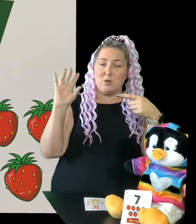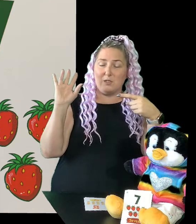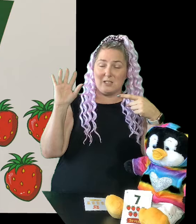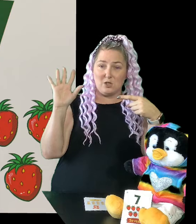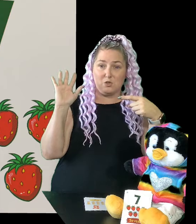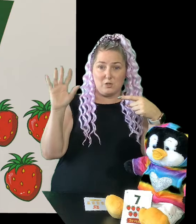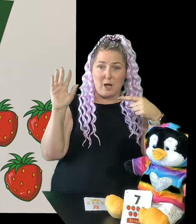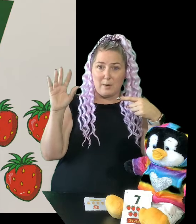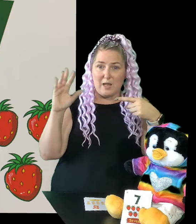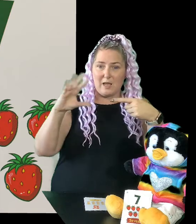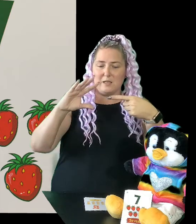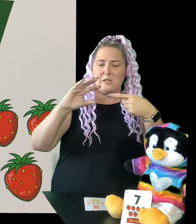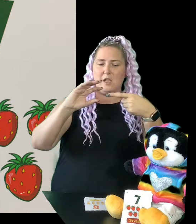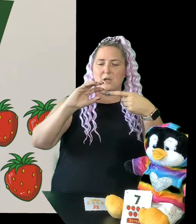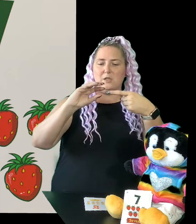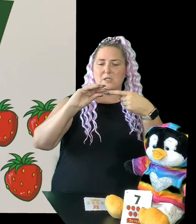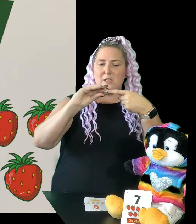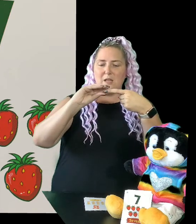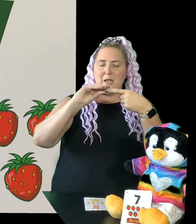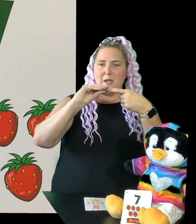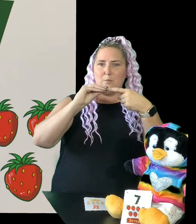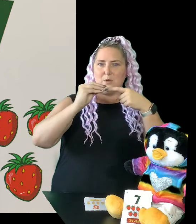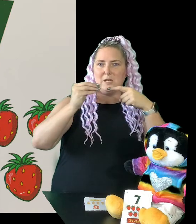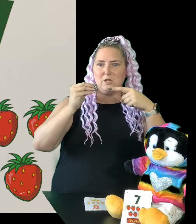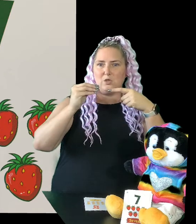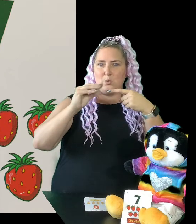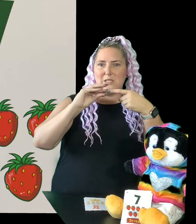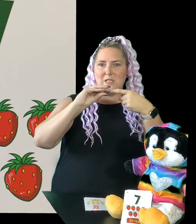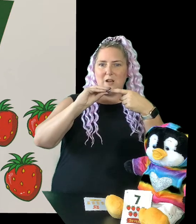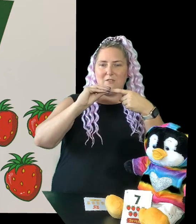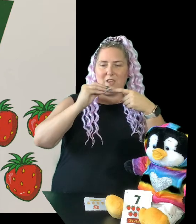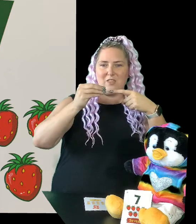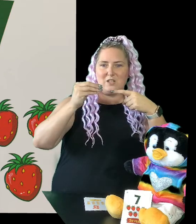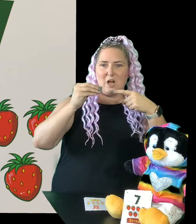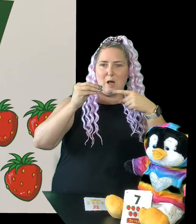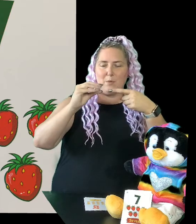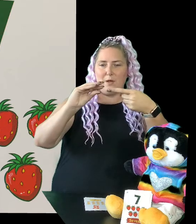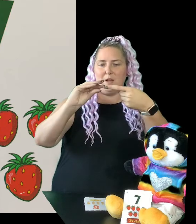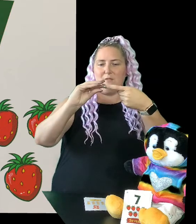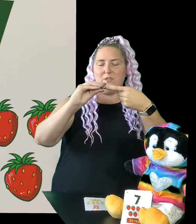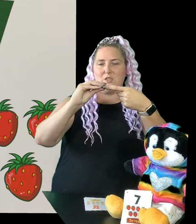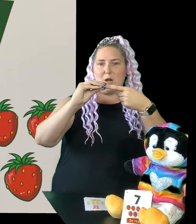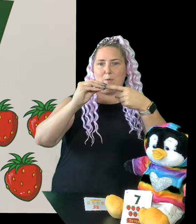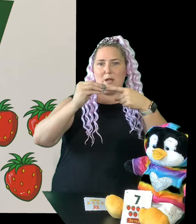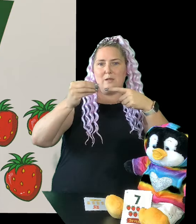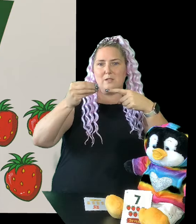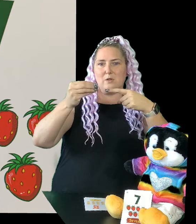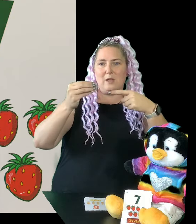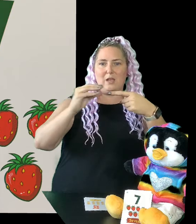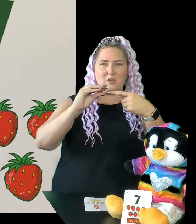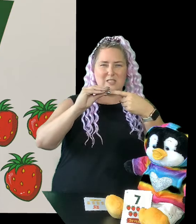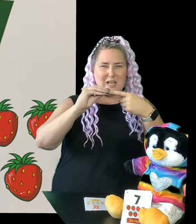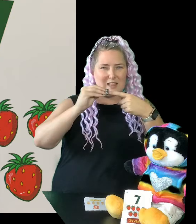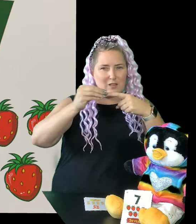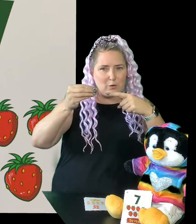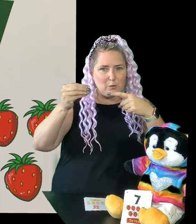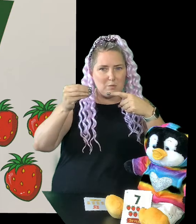that's called your dominant hand, just gonna like pretend you're twisting off like the top of the strawberry. So like you're just taking that little green part